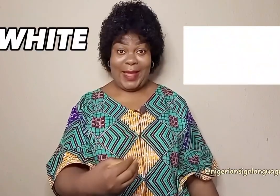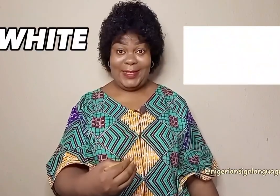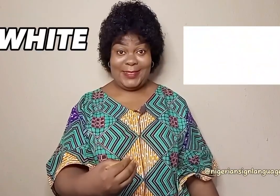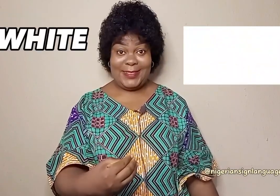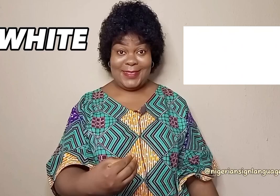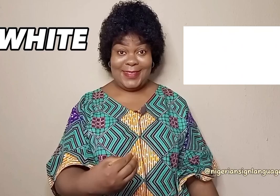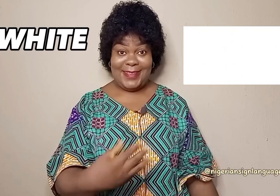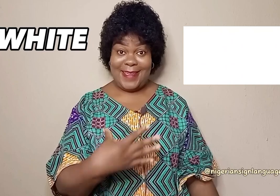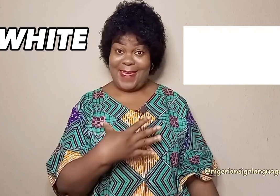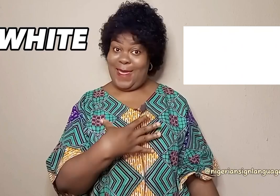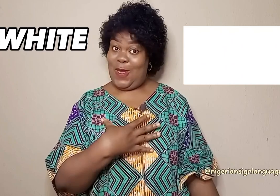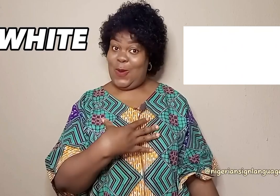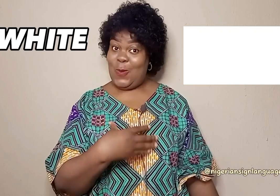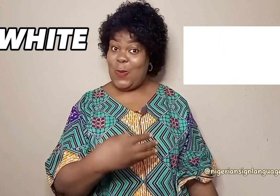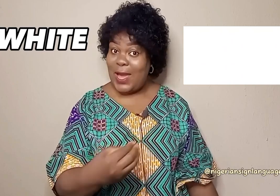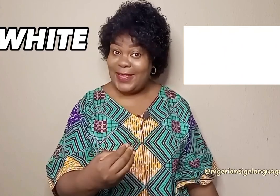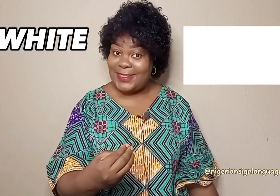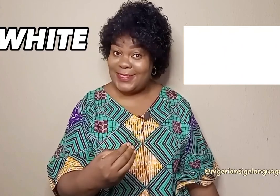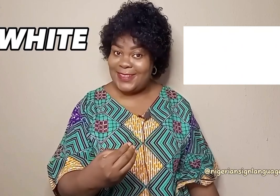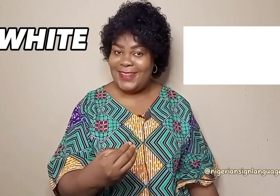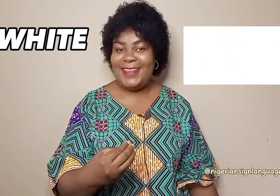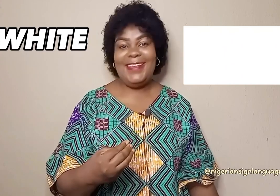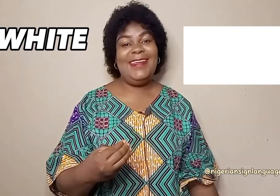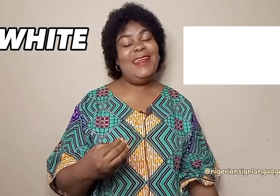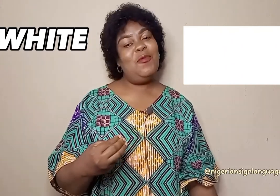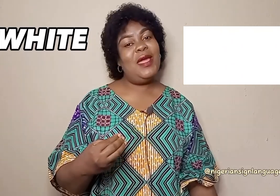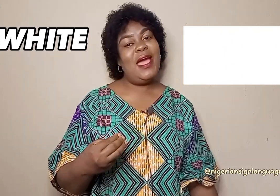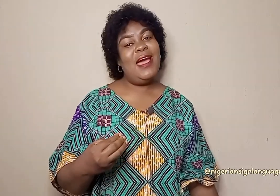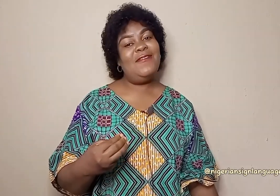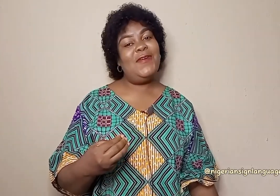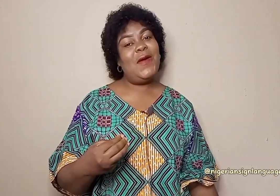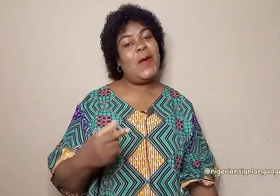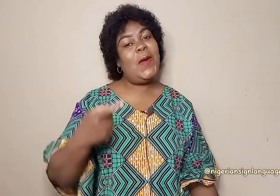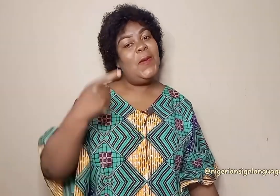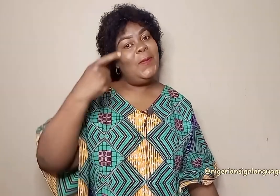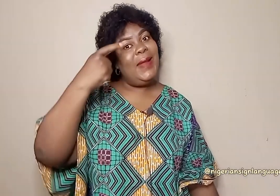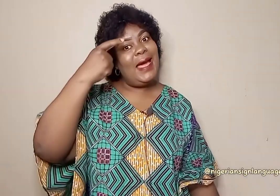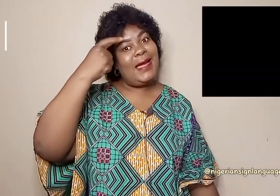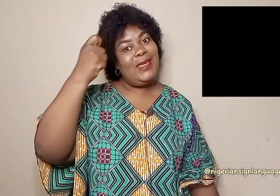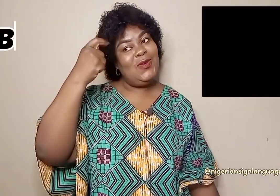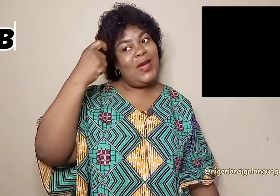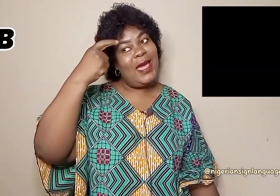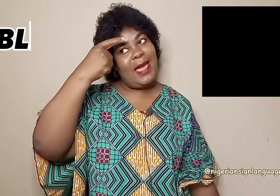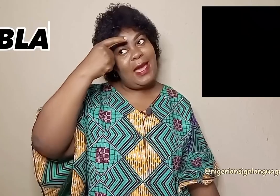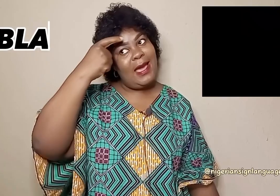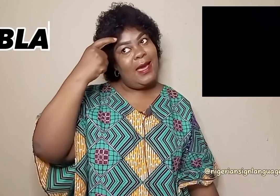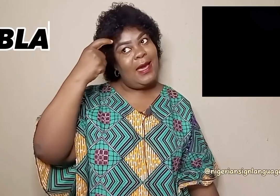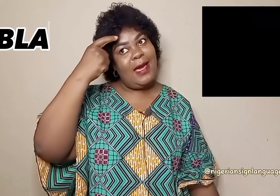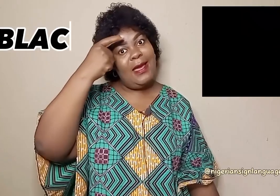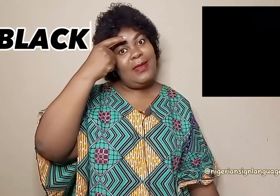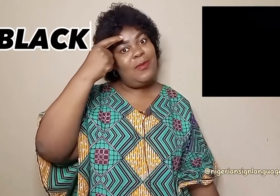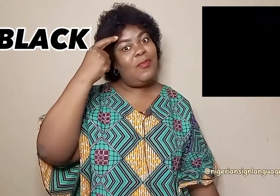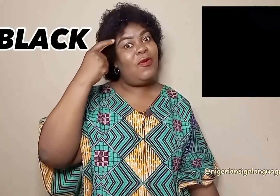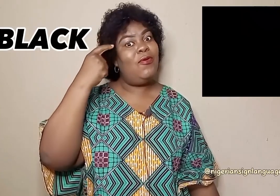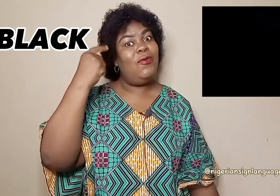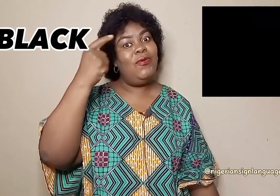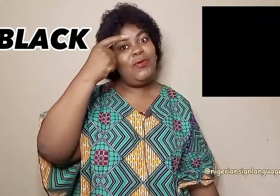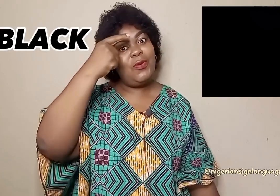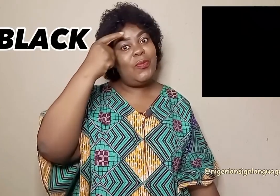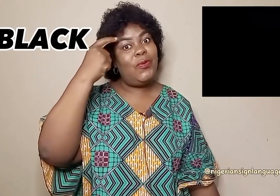white, white. Then we have black. Your bro,